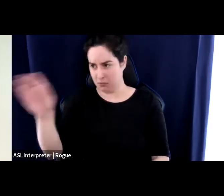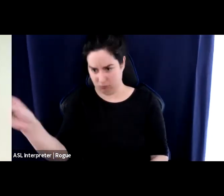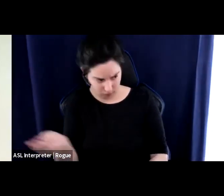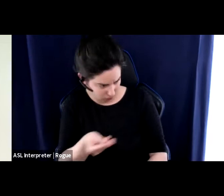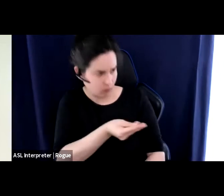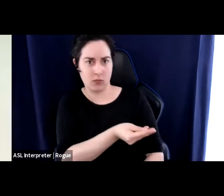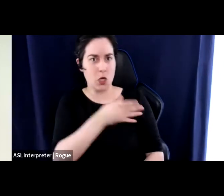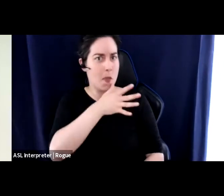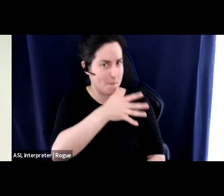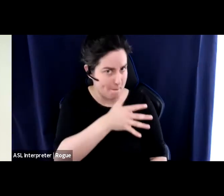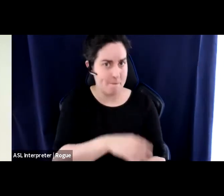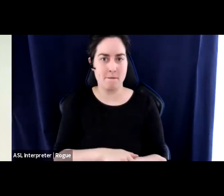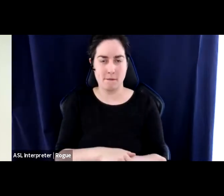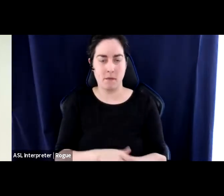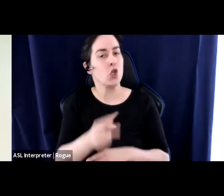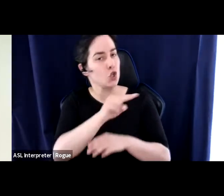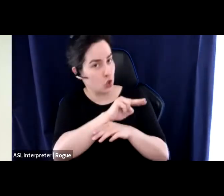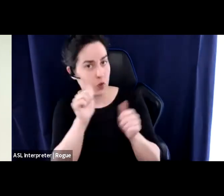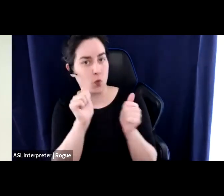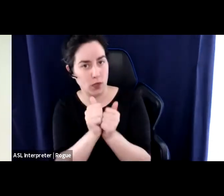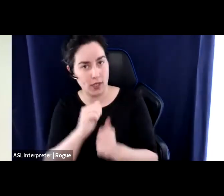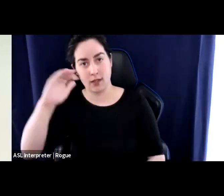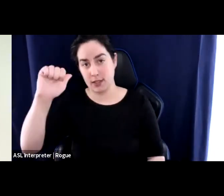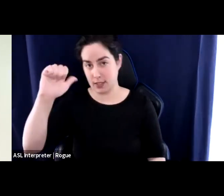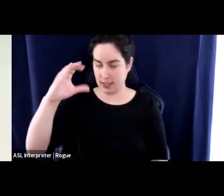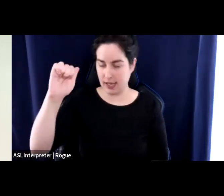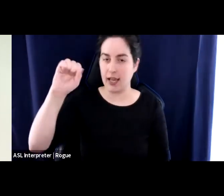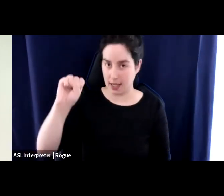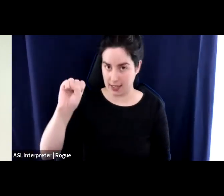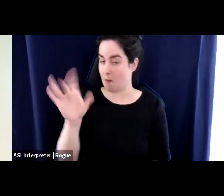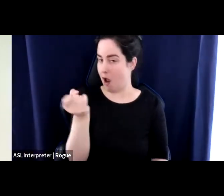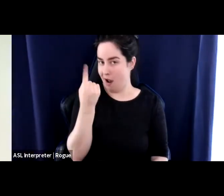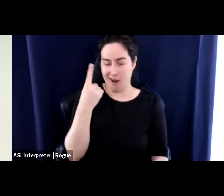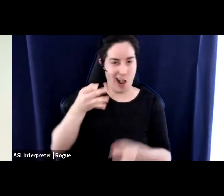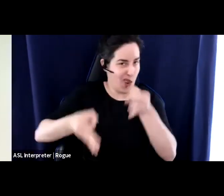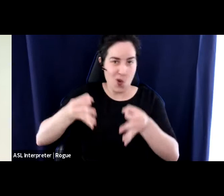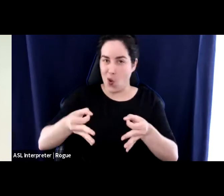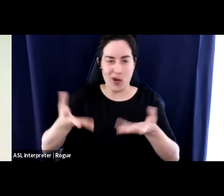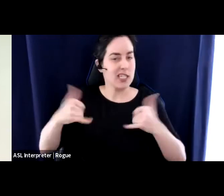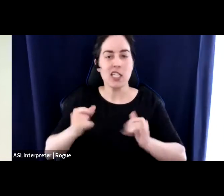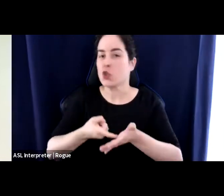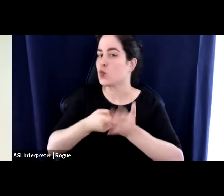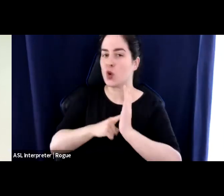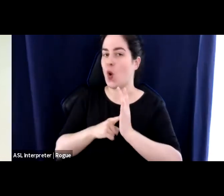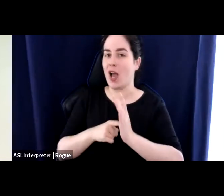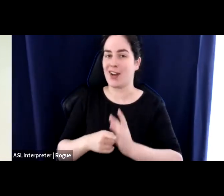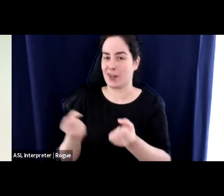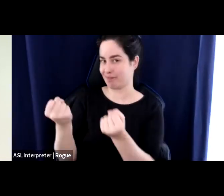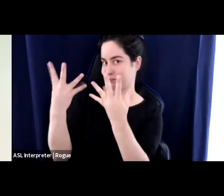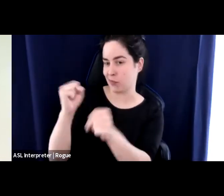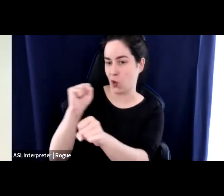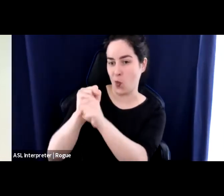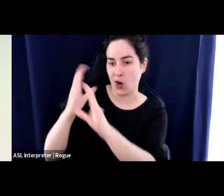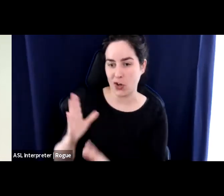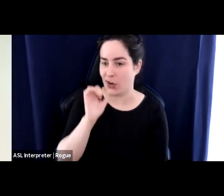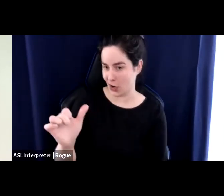with supervision by the Children's Aid Society, but the court did not require the society to provide a worker familiar with American Sign